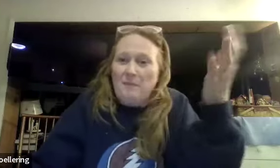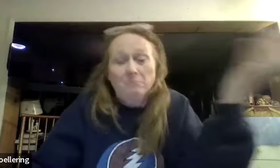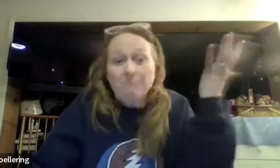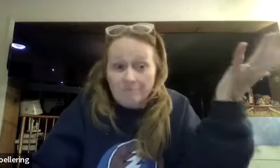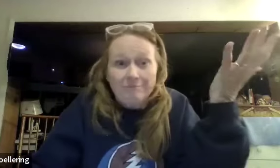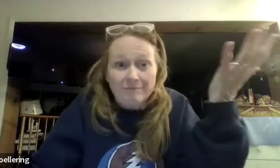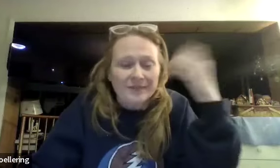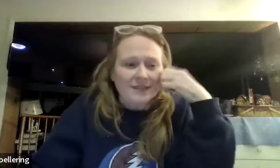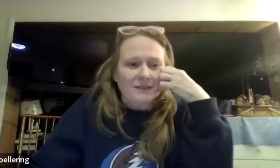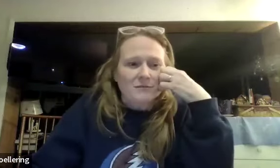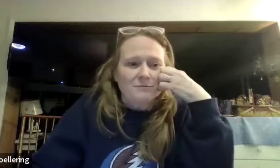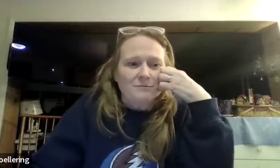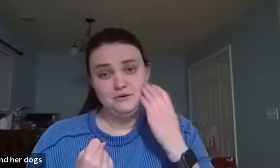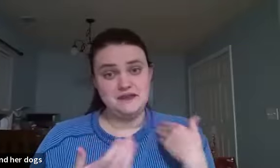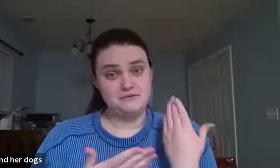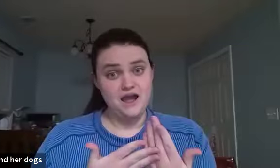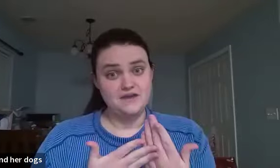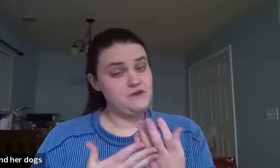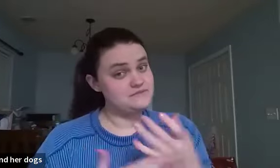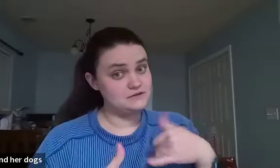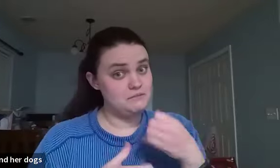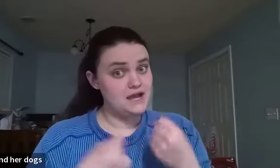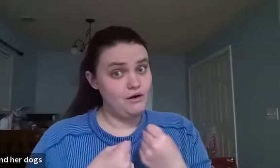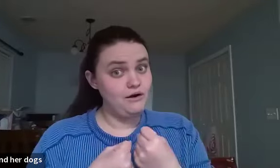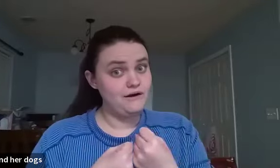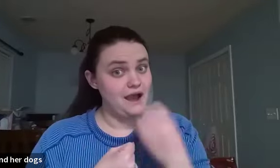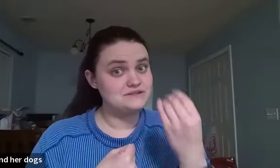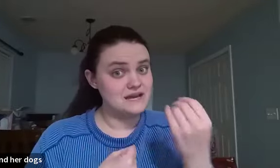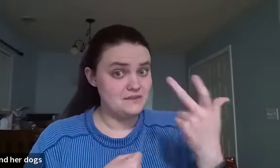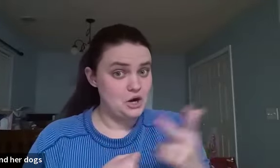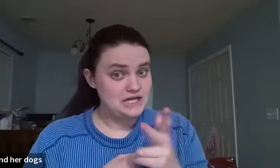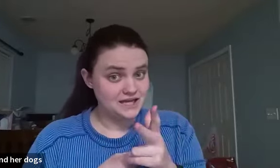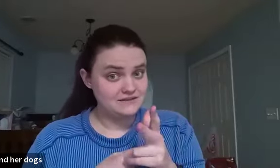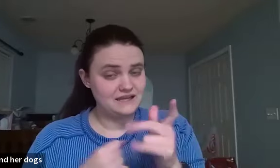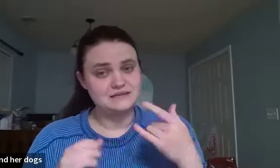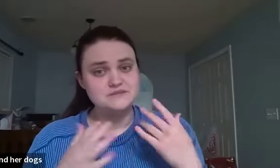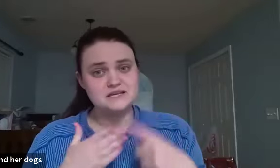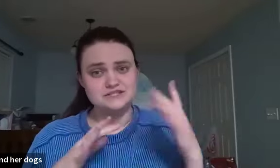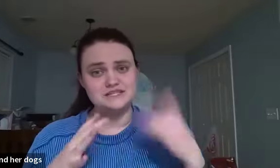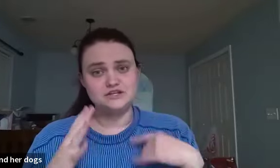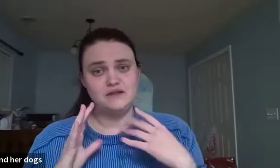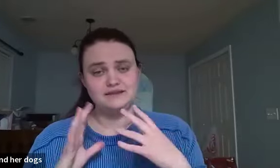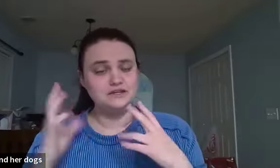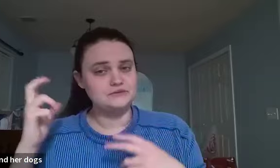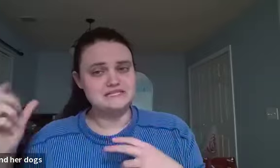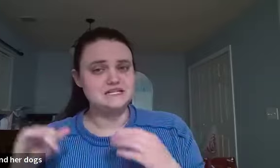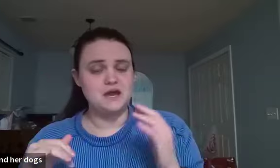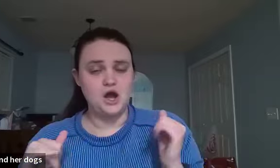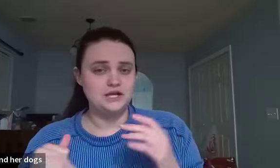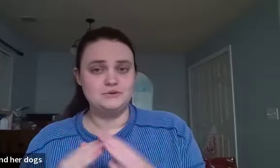rhythm. two coworkers that I know when they arrive, if I'm still in my car outside in the parking lot. Like, cause sometimes I'll just sit there, like, you know, listening to my